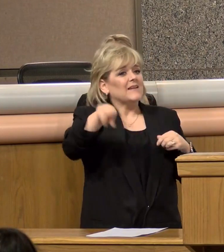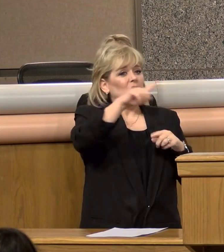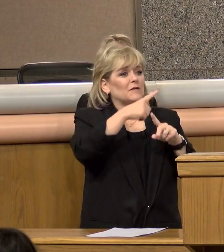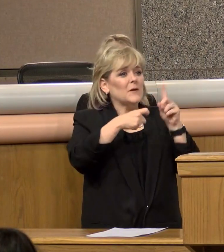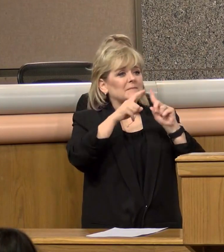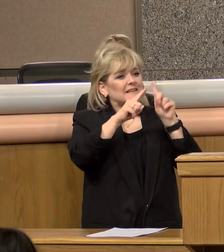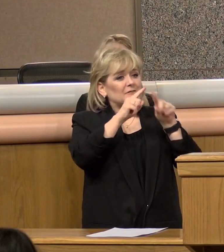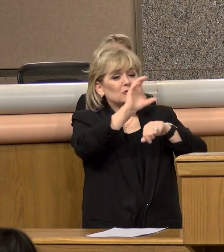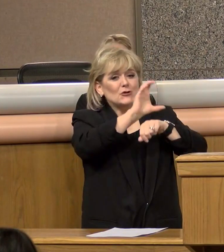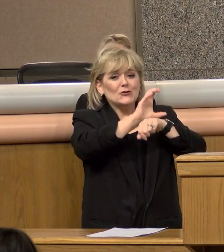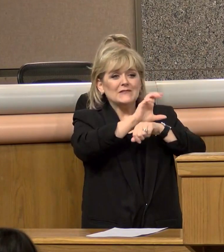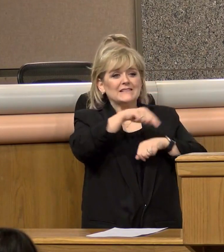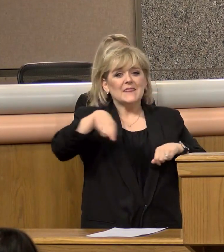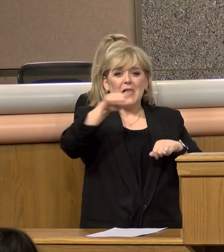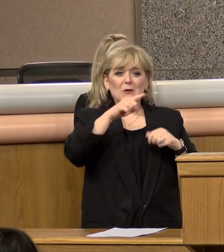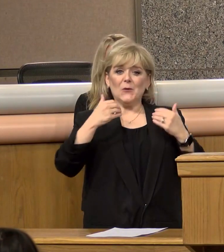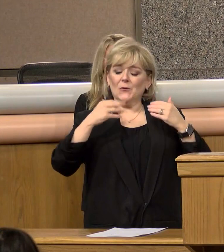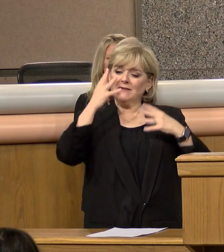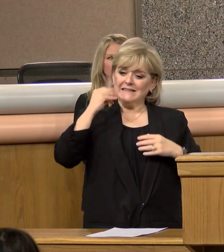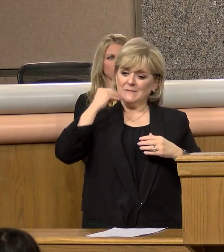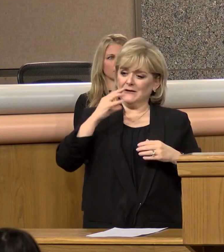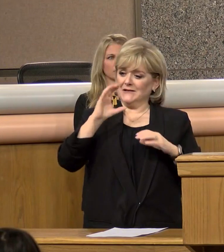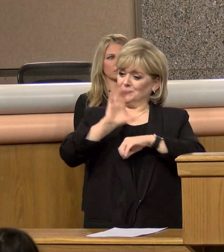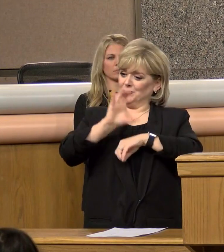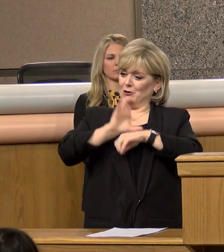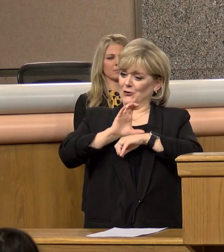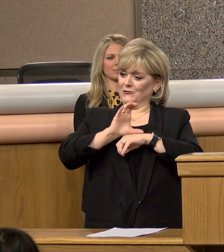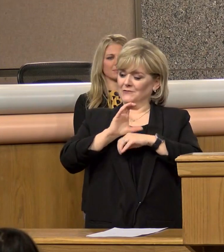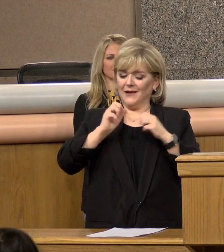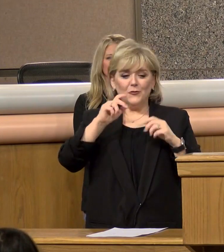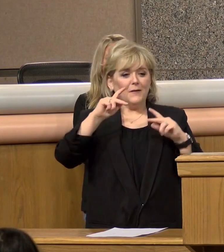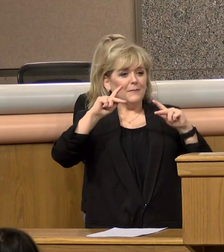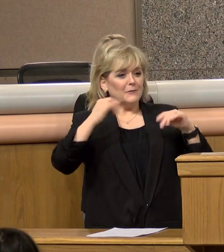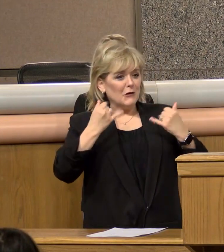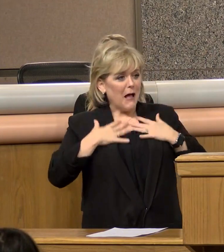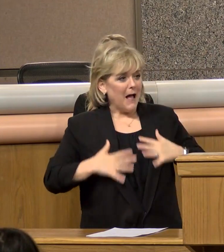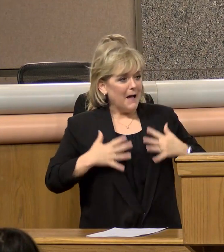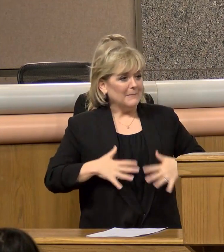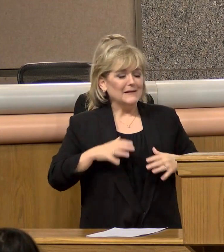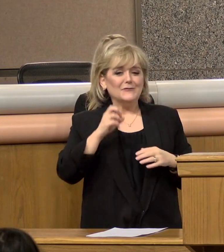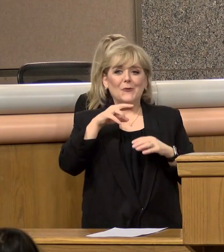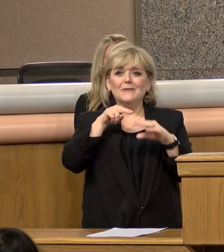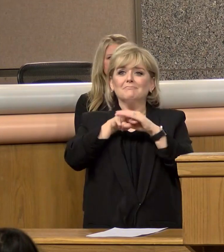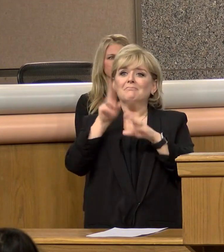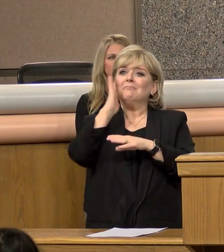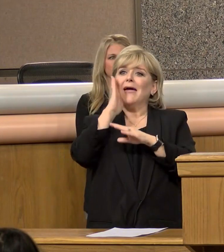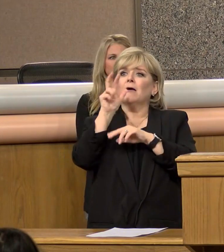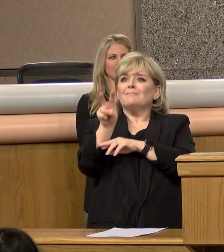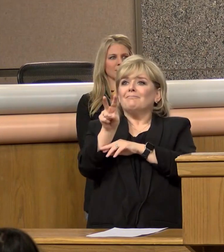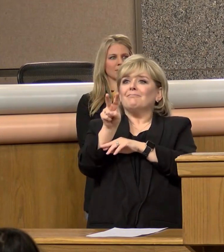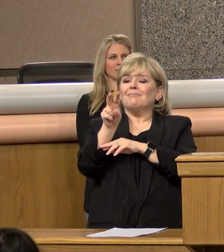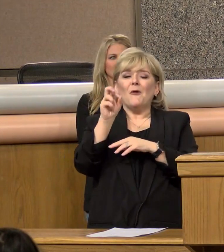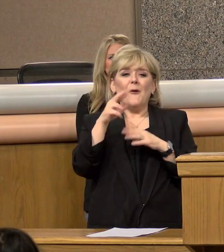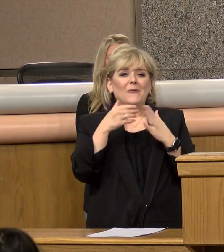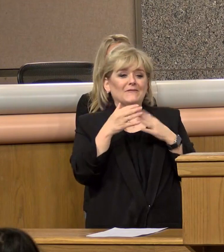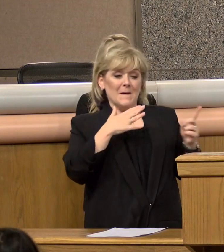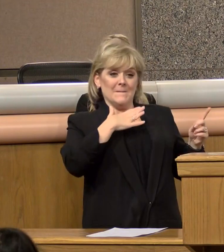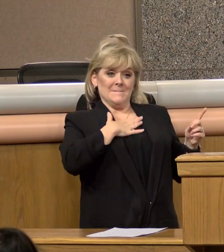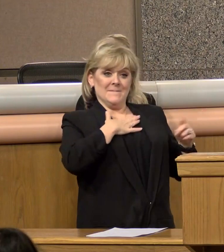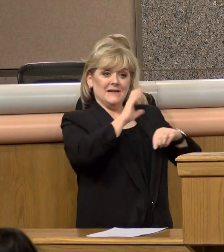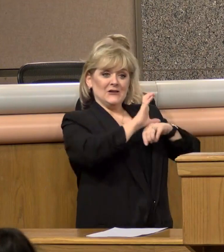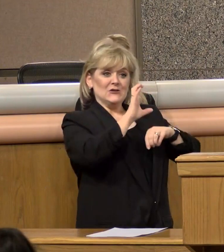uh went to church in your pajamas on your couch or in on your on your bed this morning. But but I you know I the service I went to this